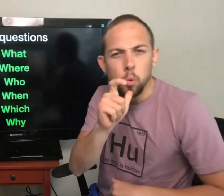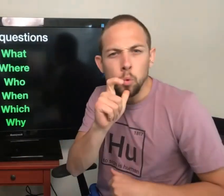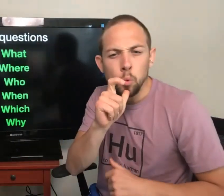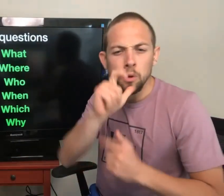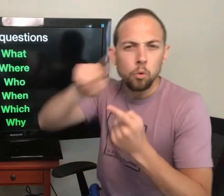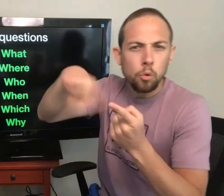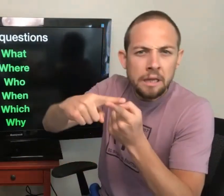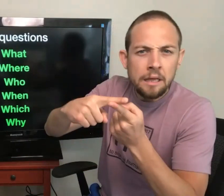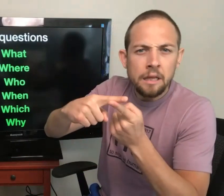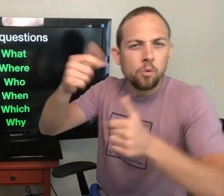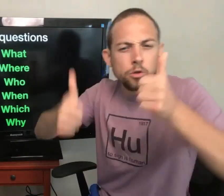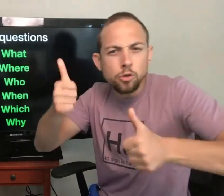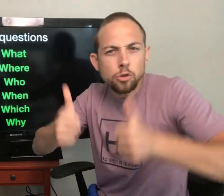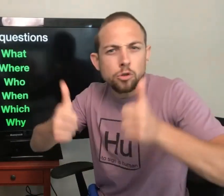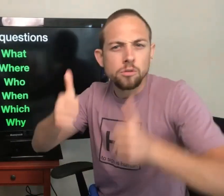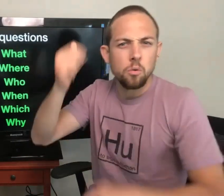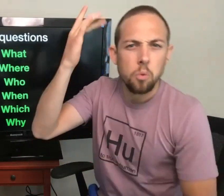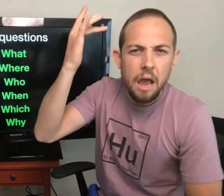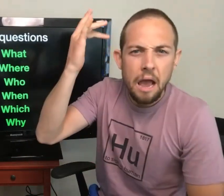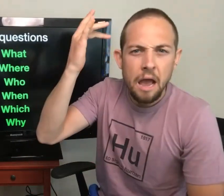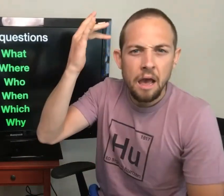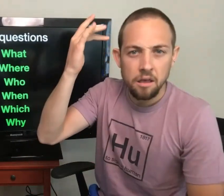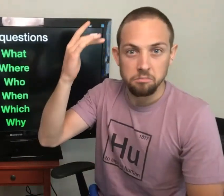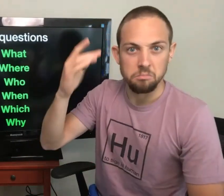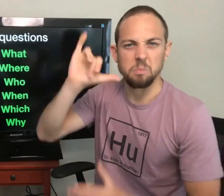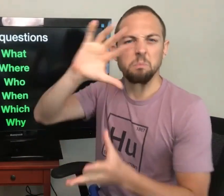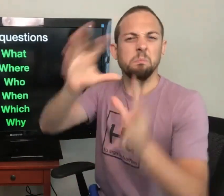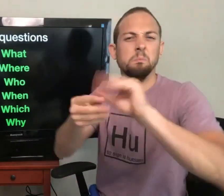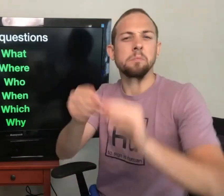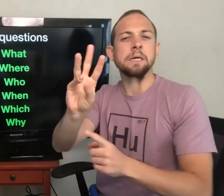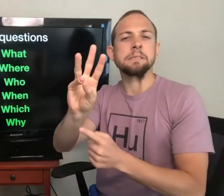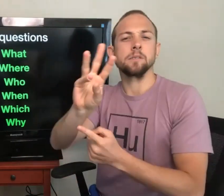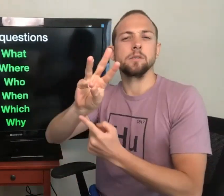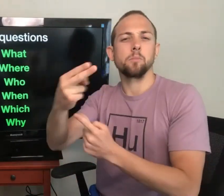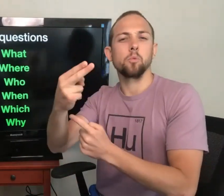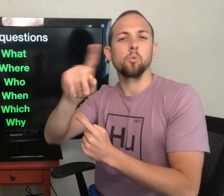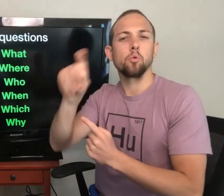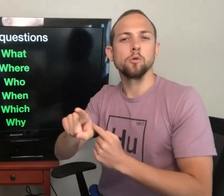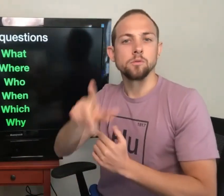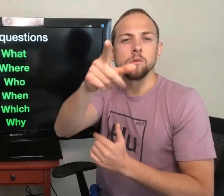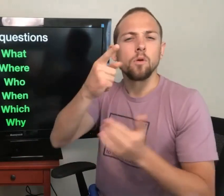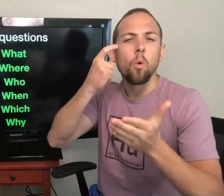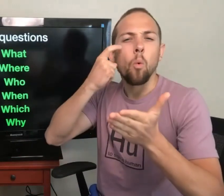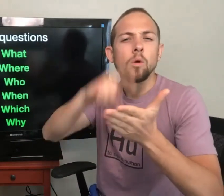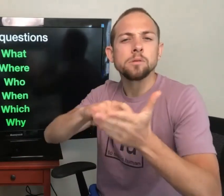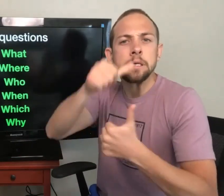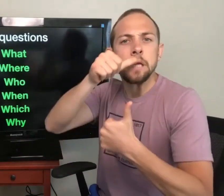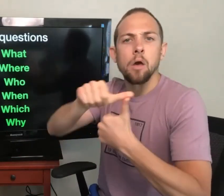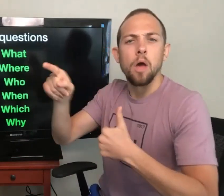It's things like what, where, who, when, which, and why. These are called